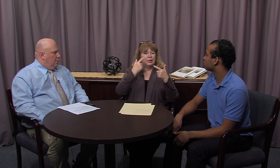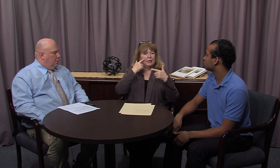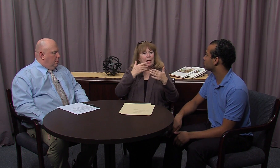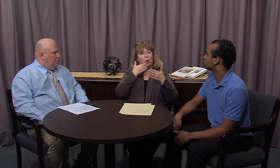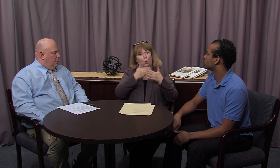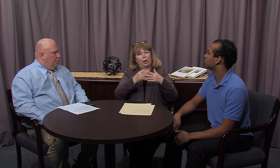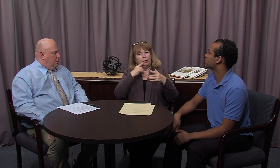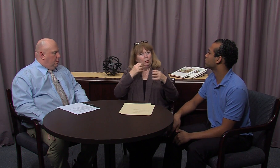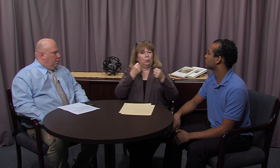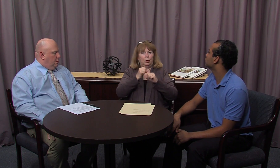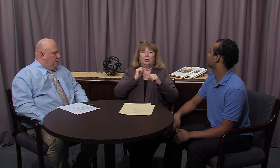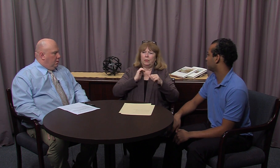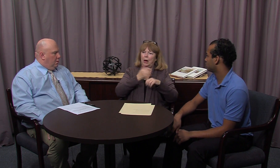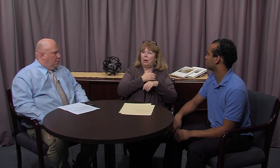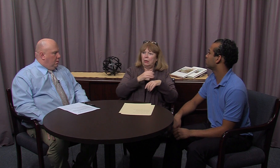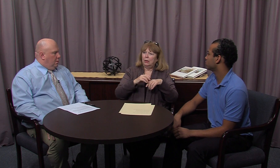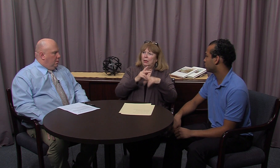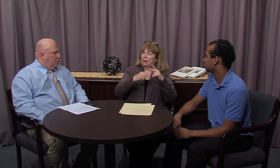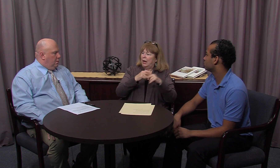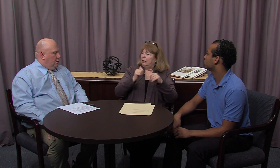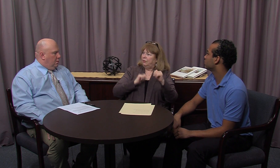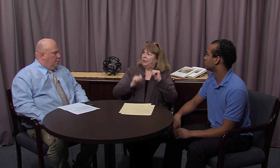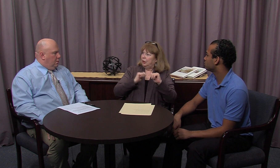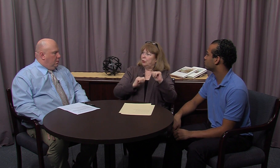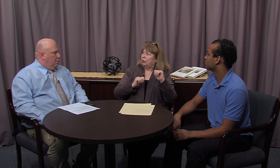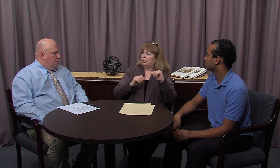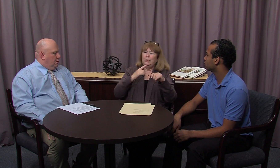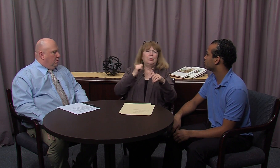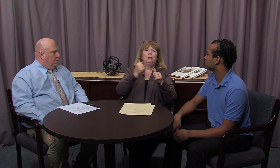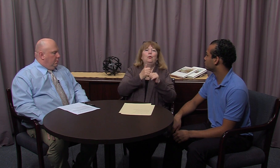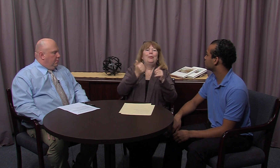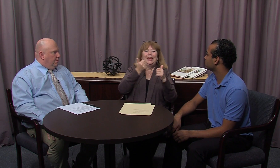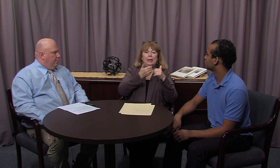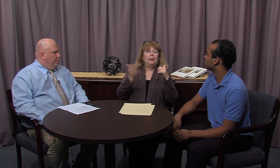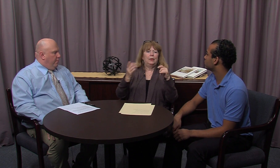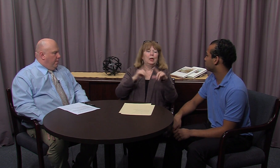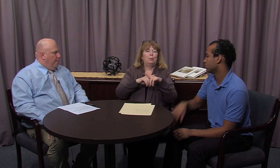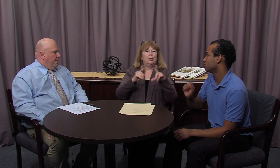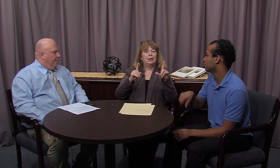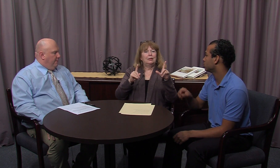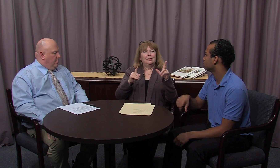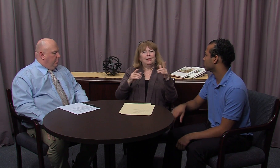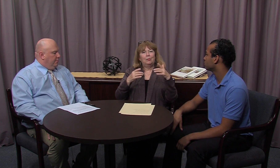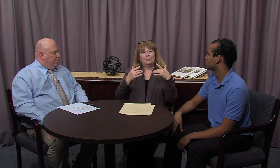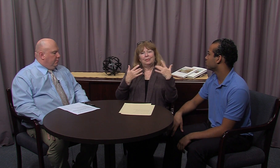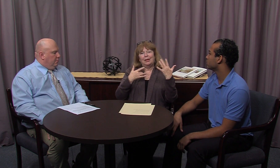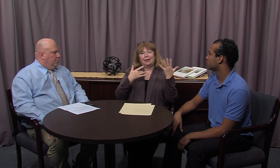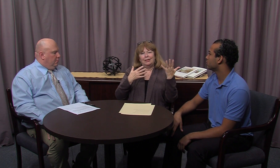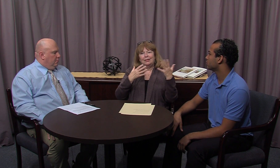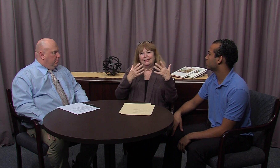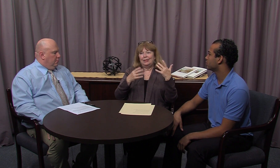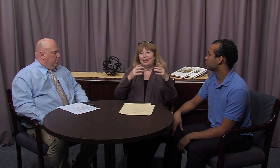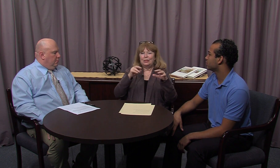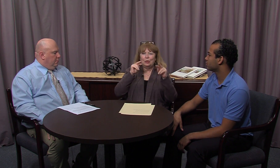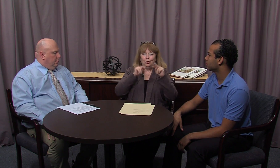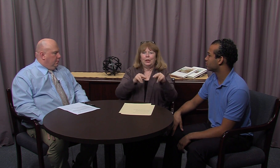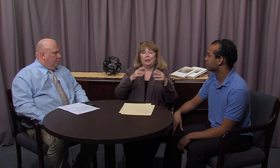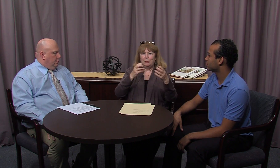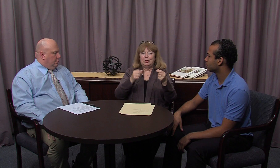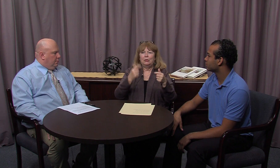see how well it will work with our kind of theater. We can perform anything, but it's looking at the material that you